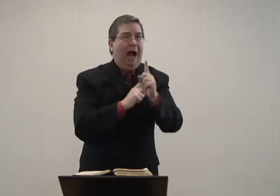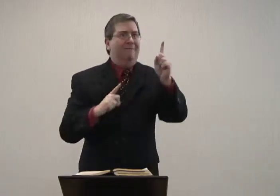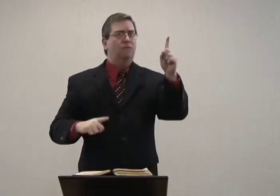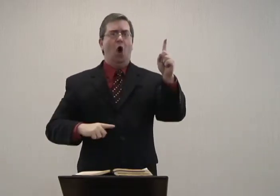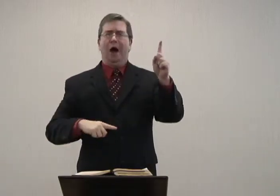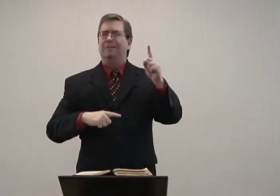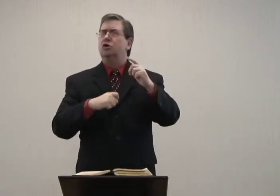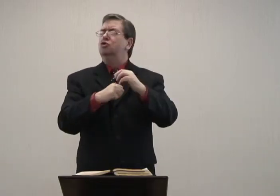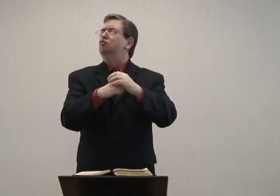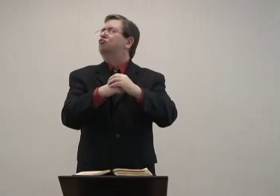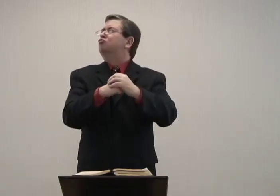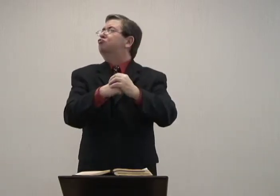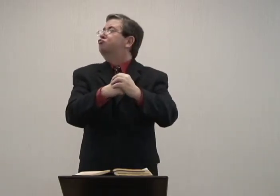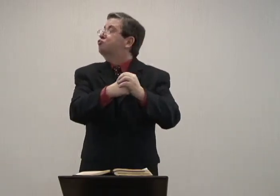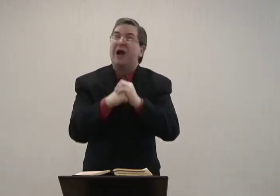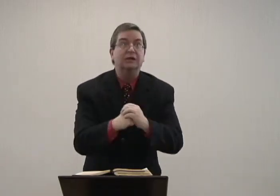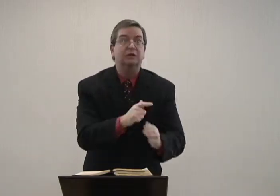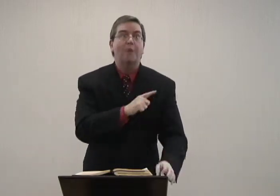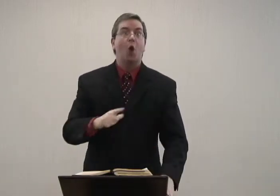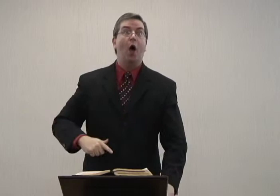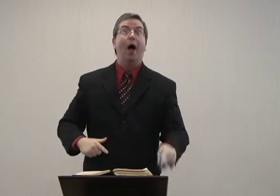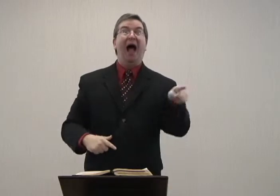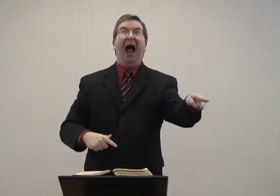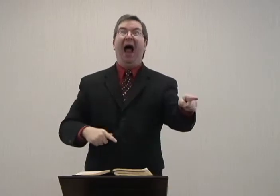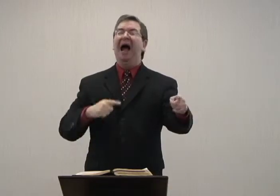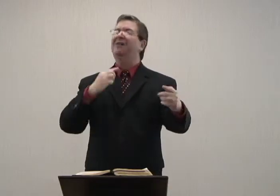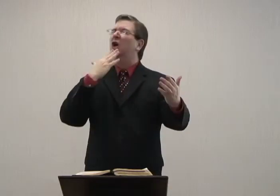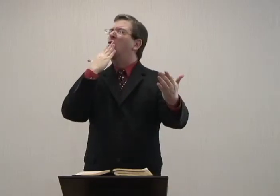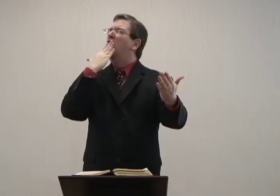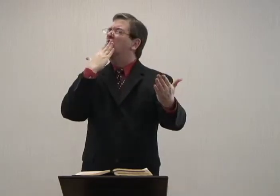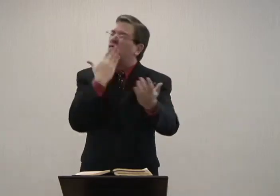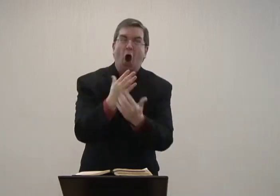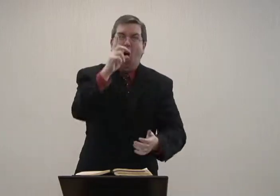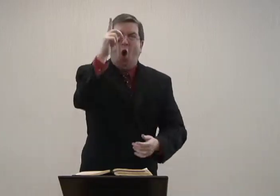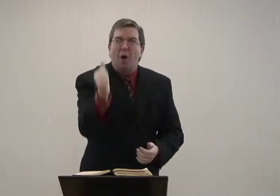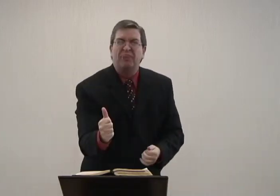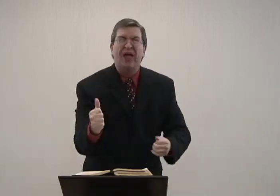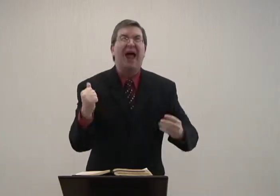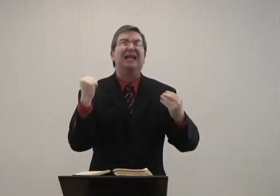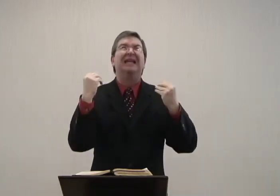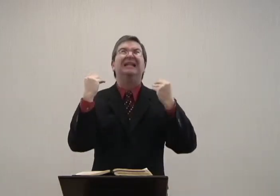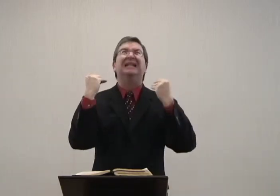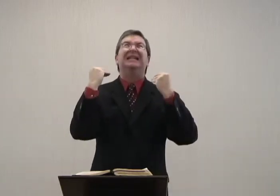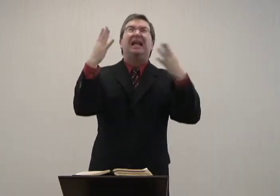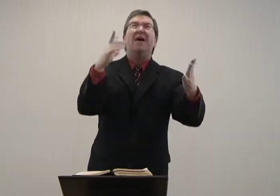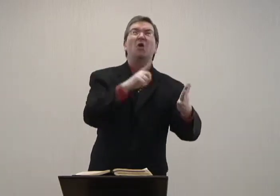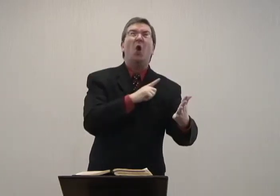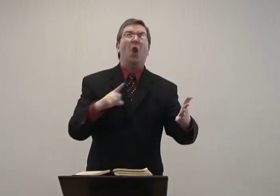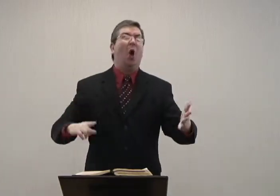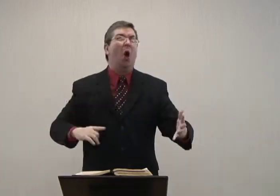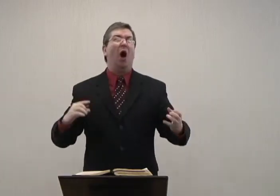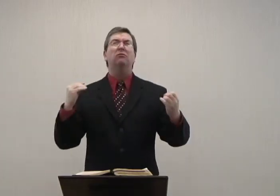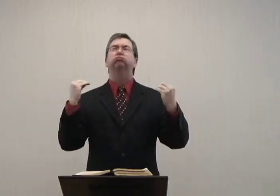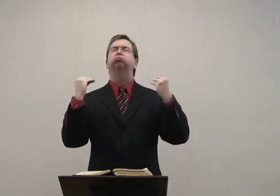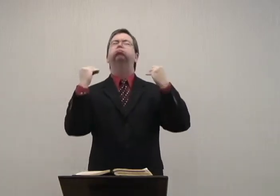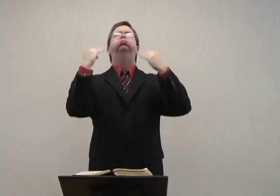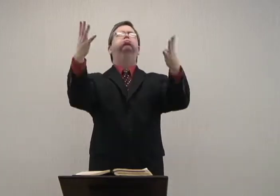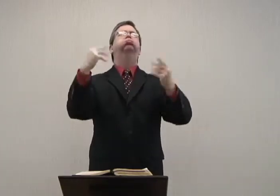They knew God, they loved God, they worshiped Him. God, what they give us, Lord, They gave